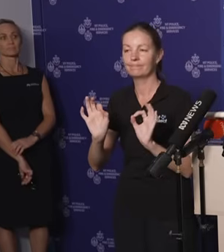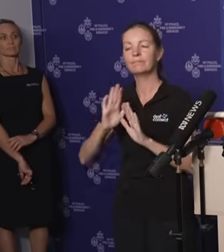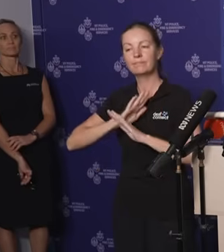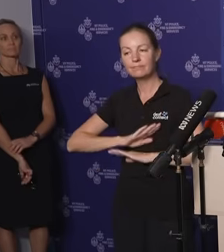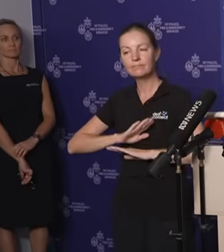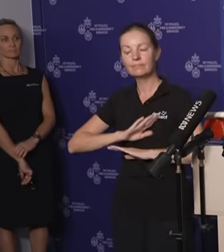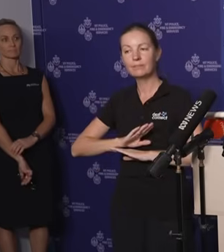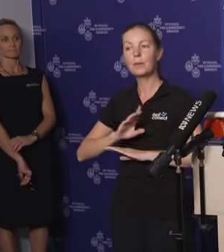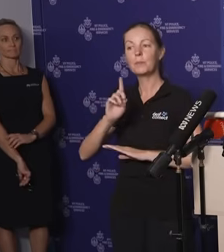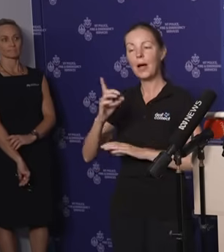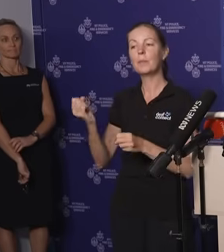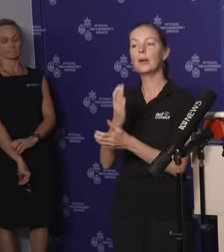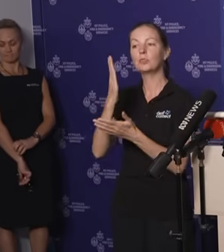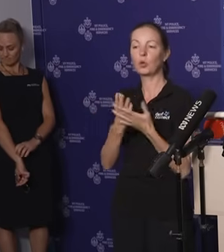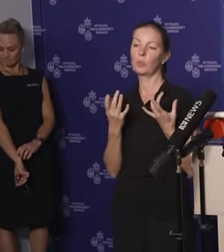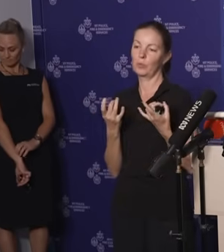Just be prepared.